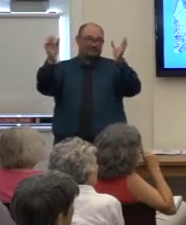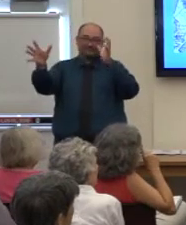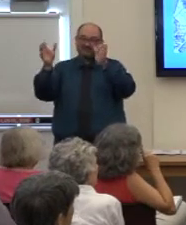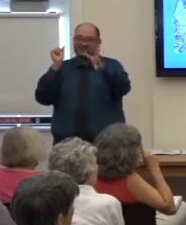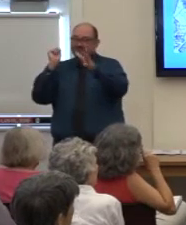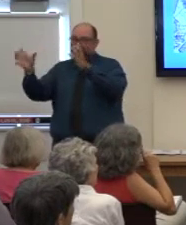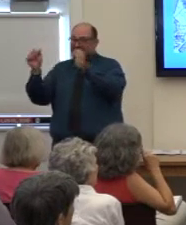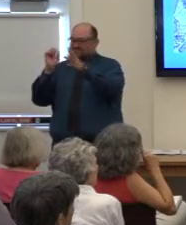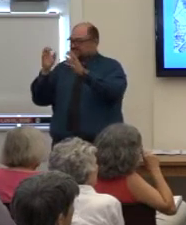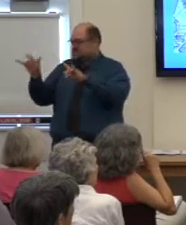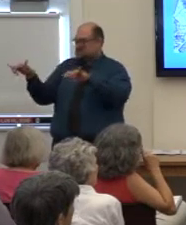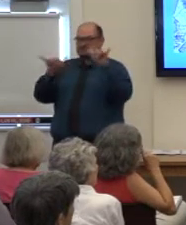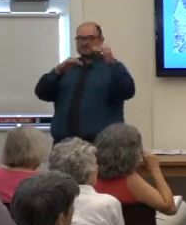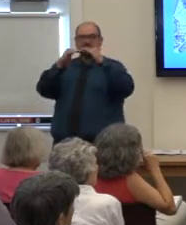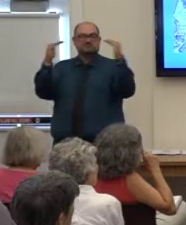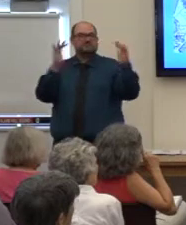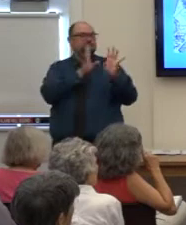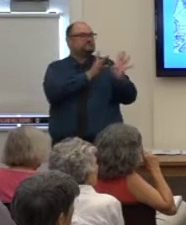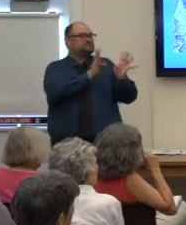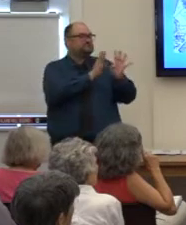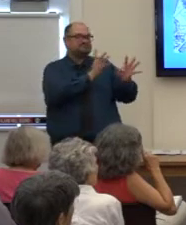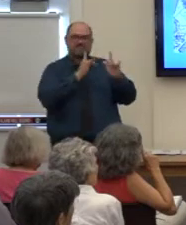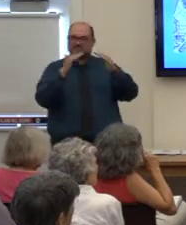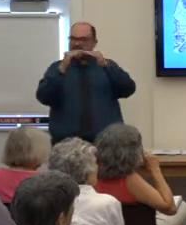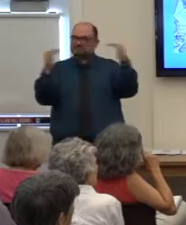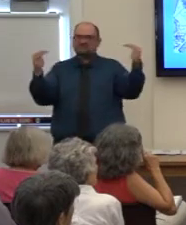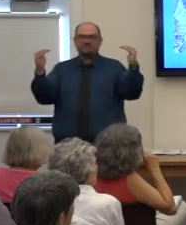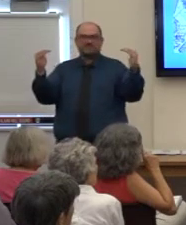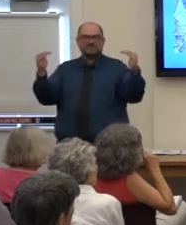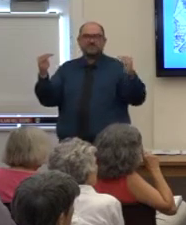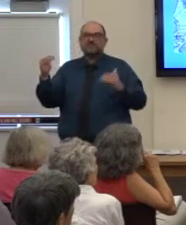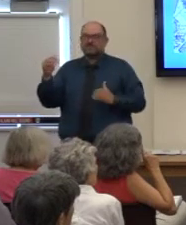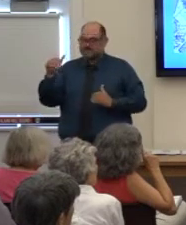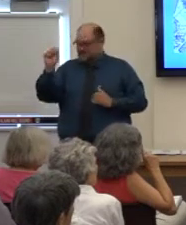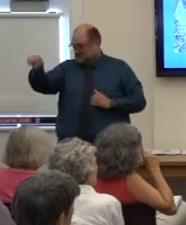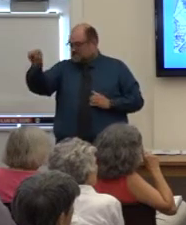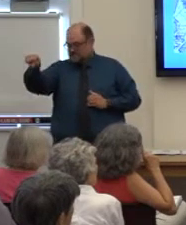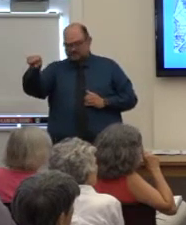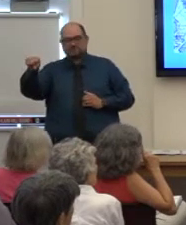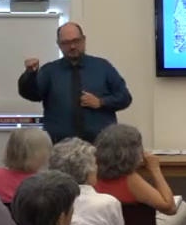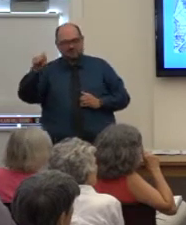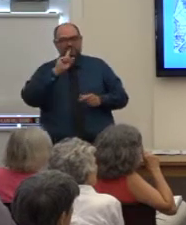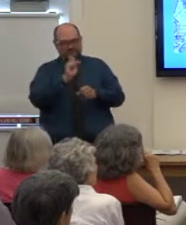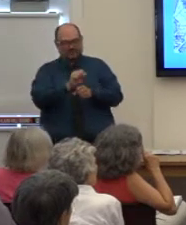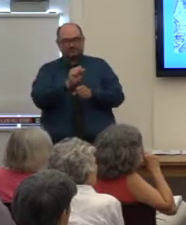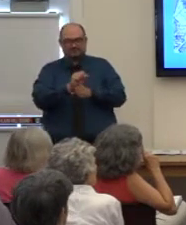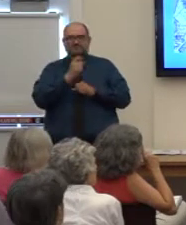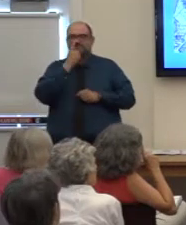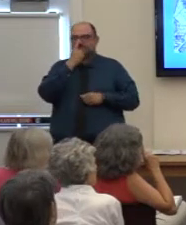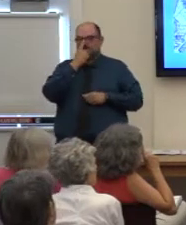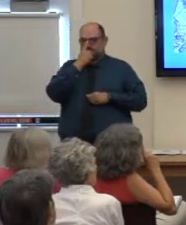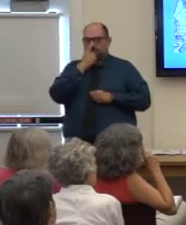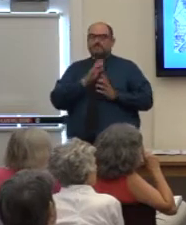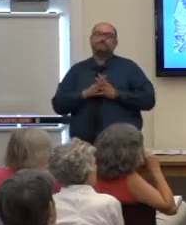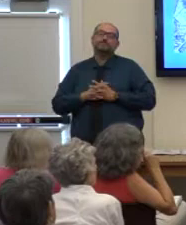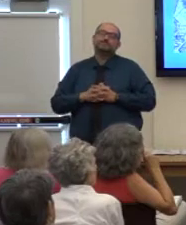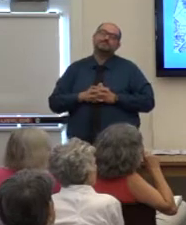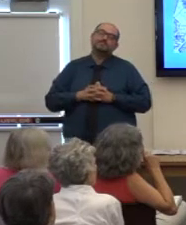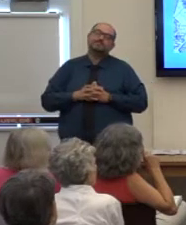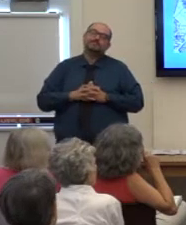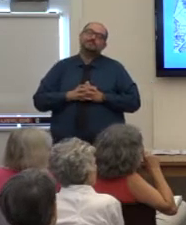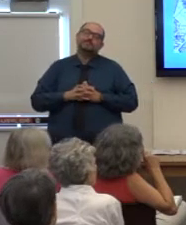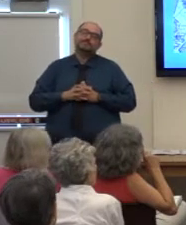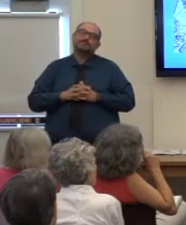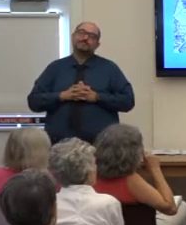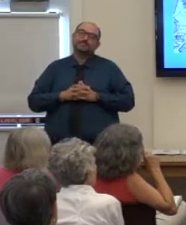English? We can presume so. It's unlikely to the extreme that such